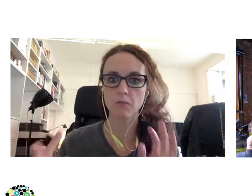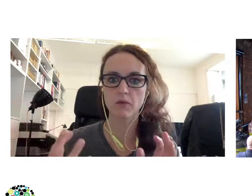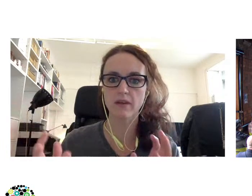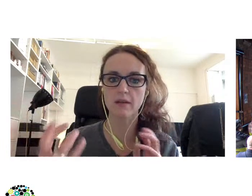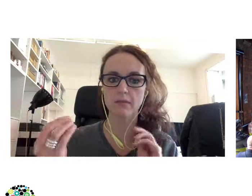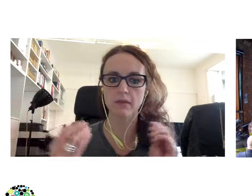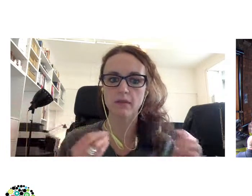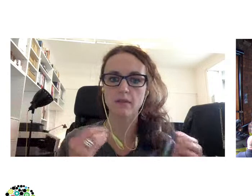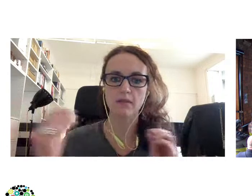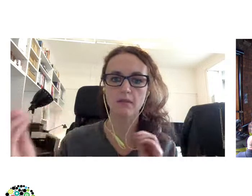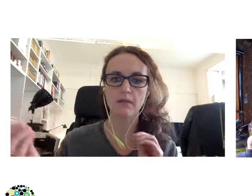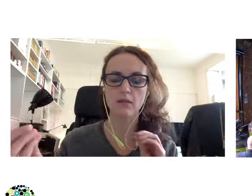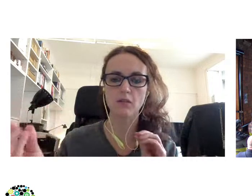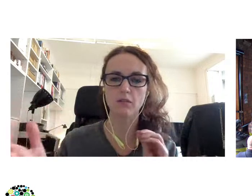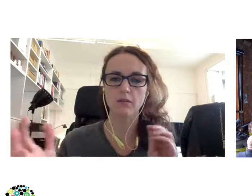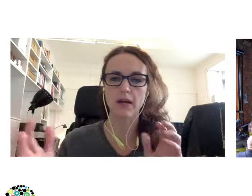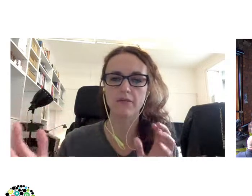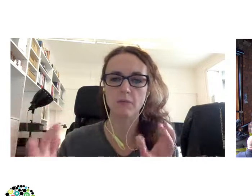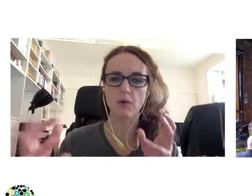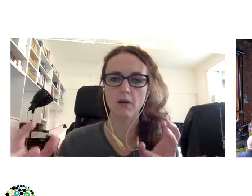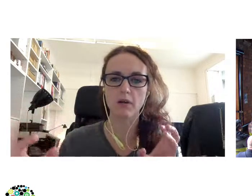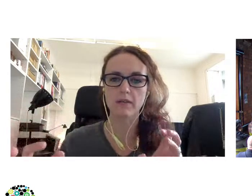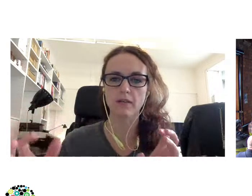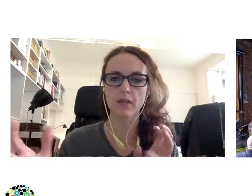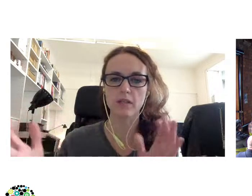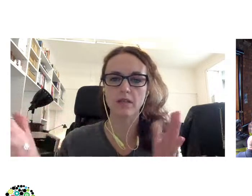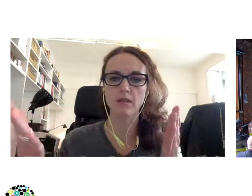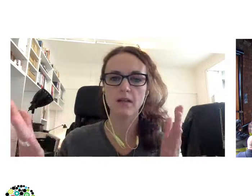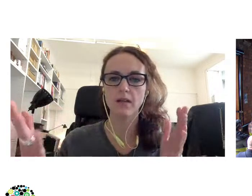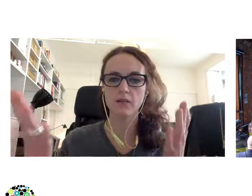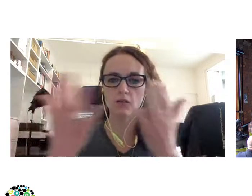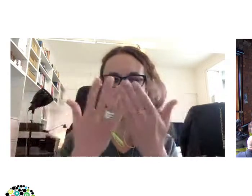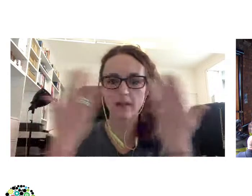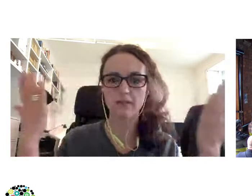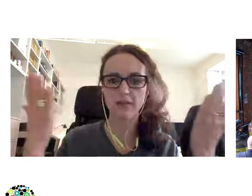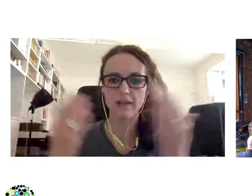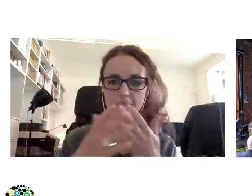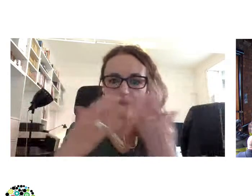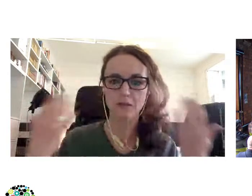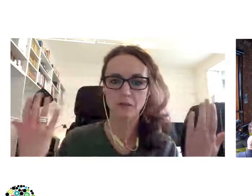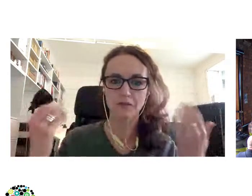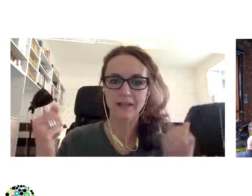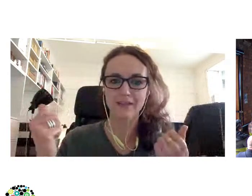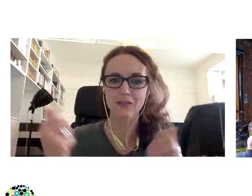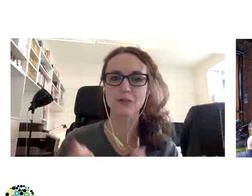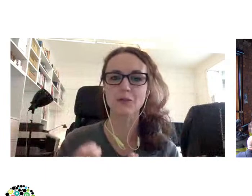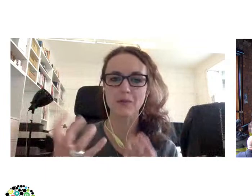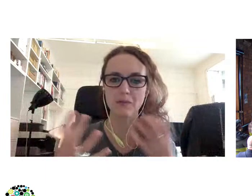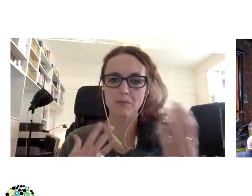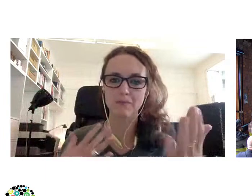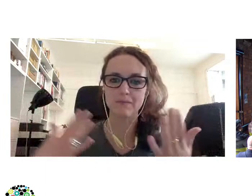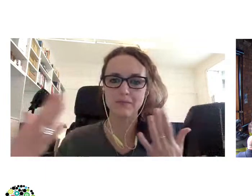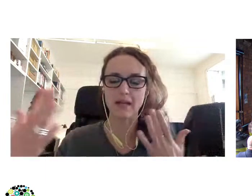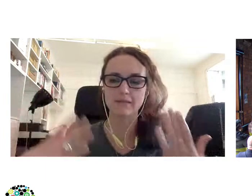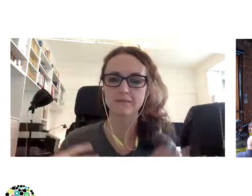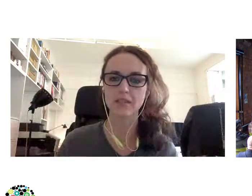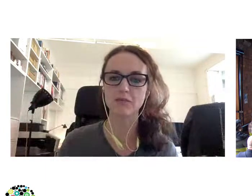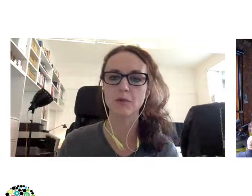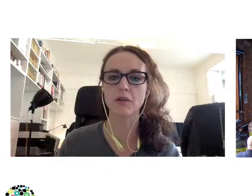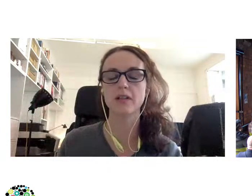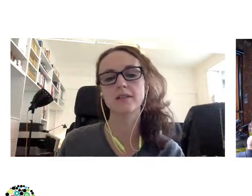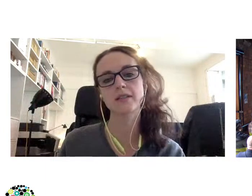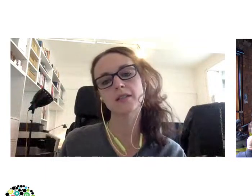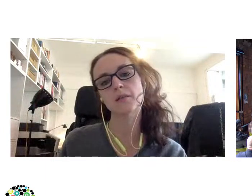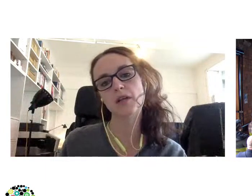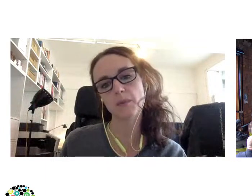and give more depth and have more interaction and not being flat on flat, but yeah,